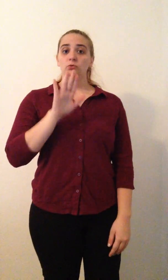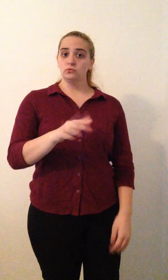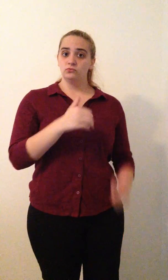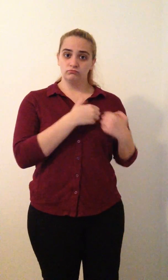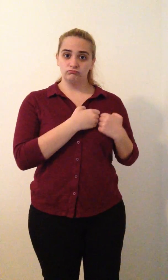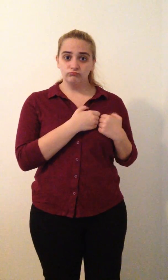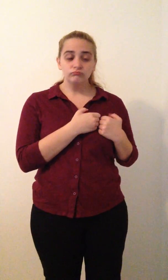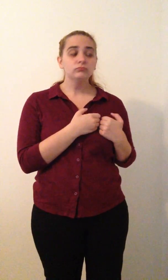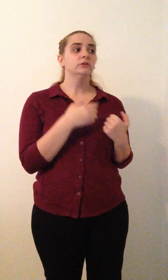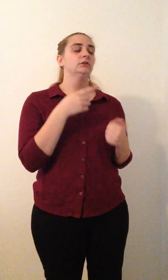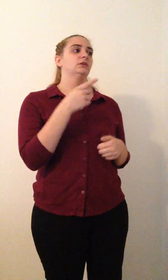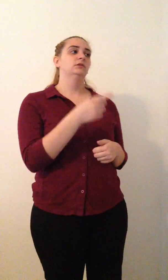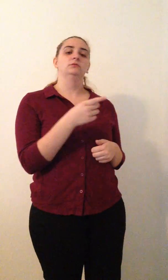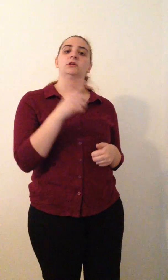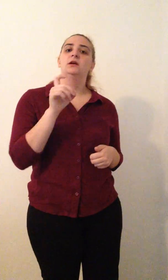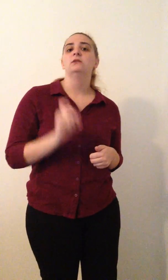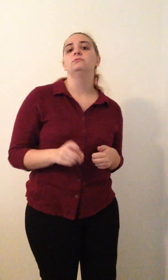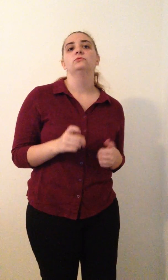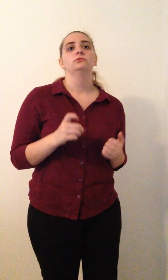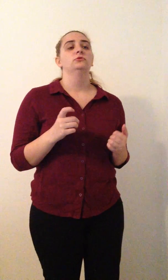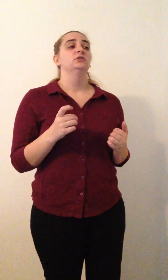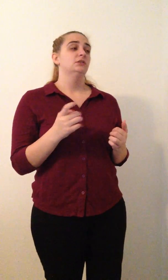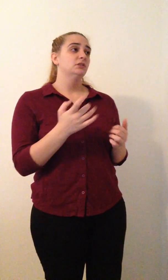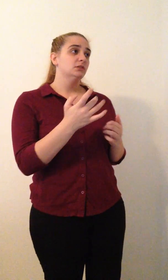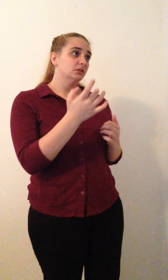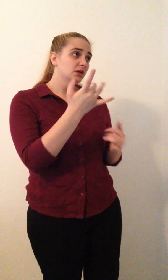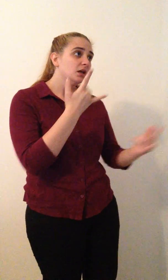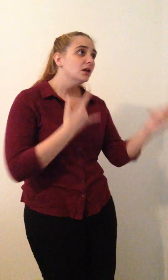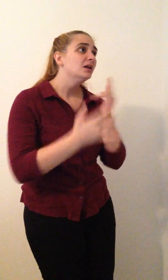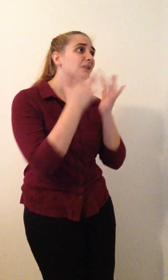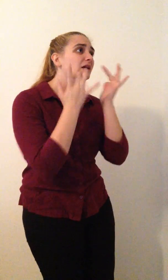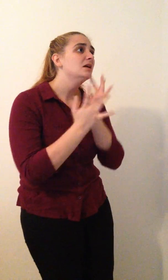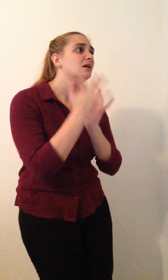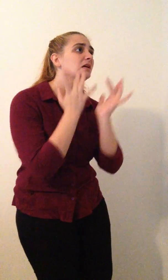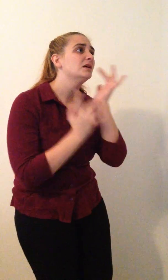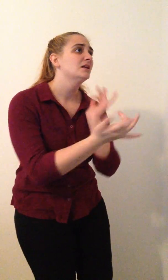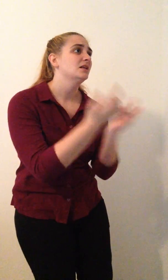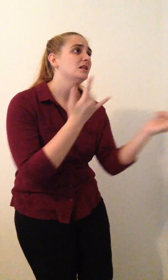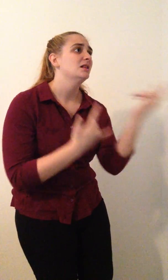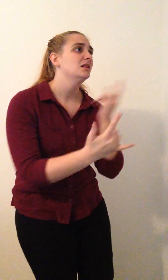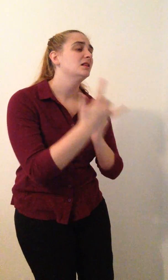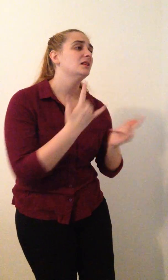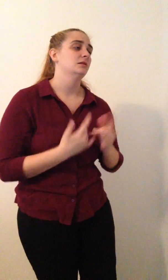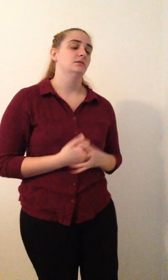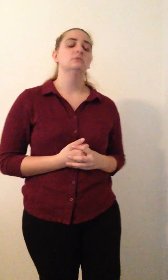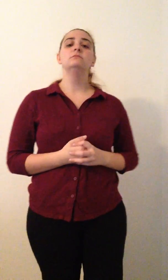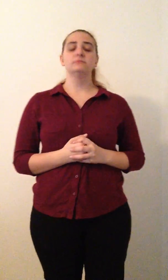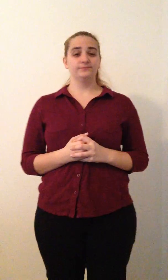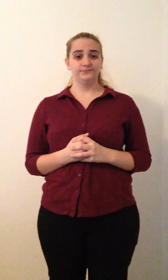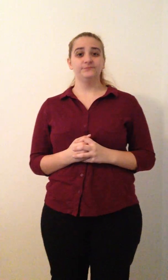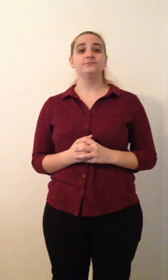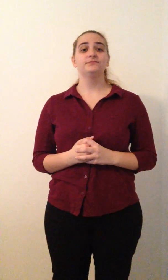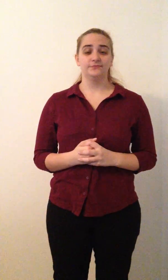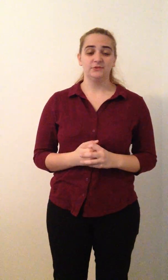is serious enough, it's difficult to tell the past from the present. So when something happens in the present with your romantic